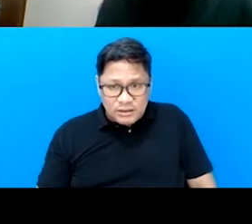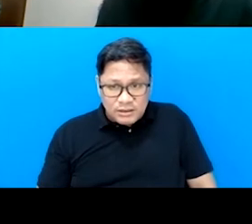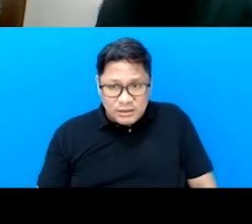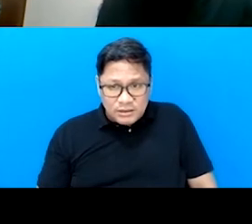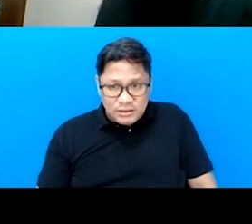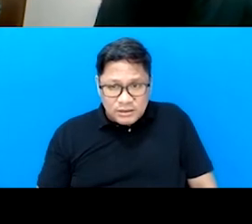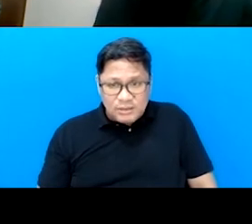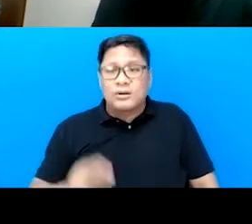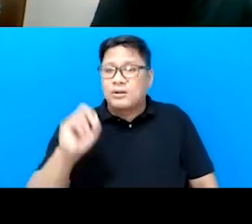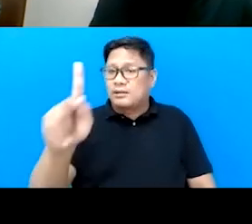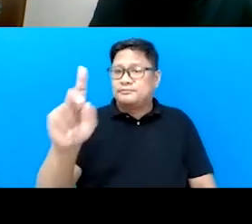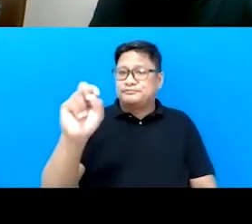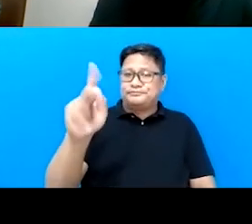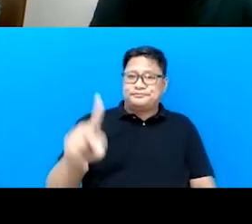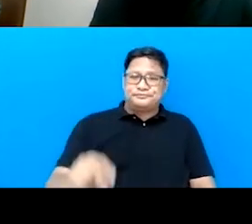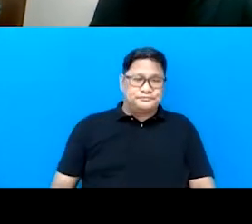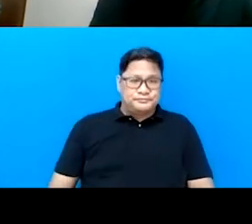Okay.